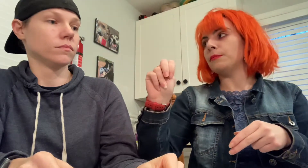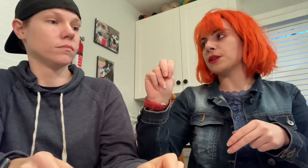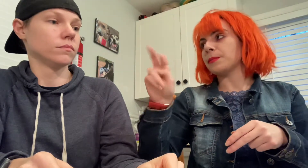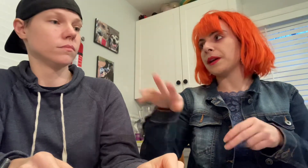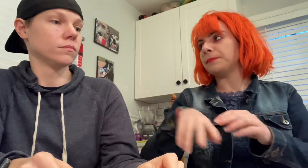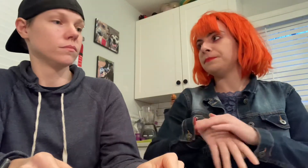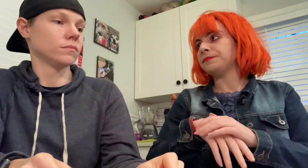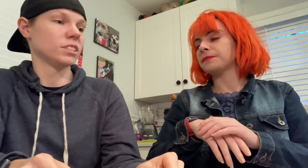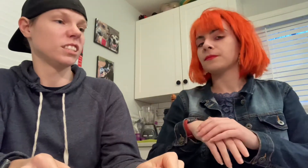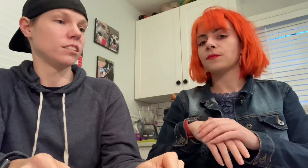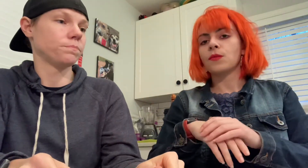marzipan.